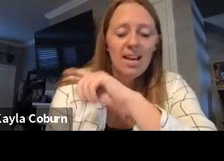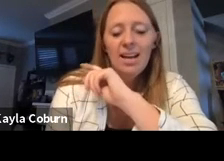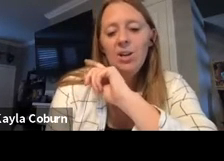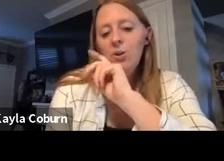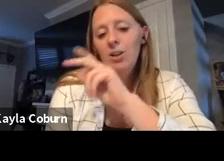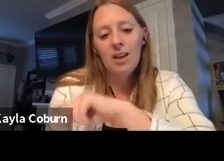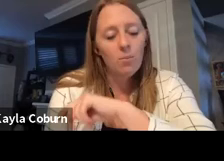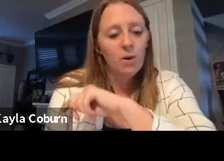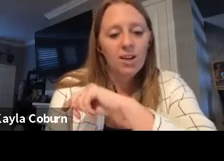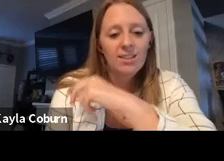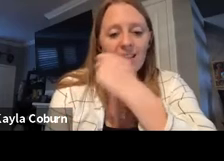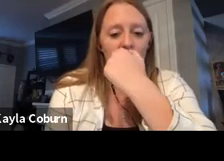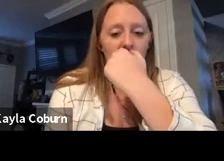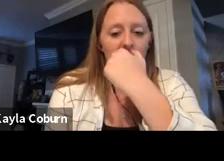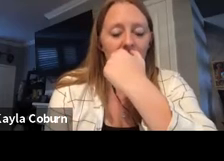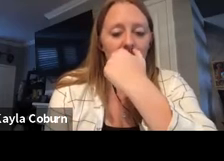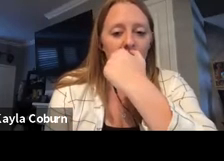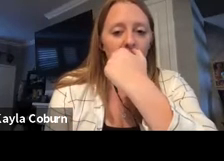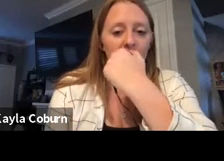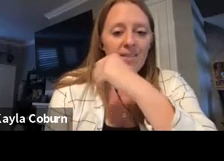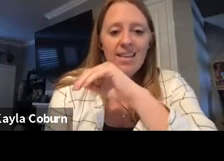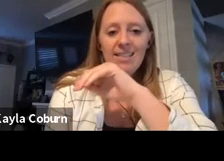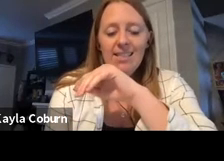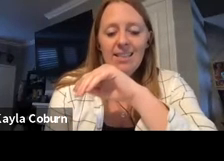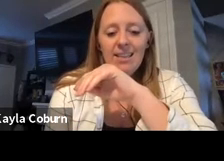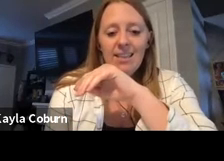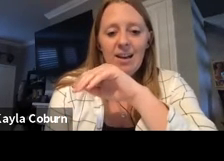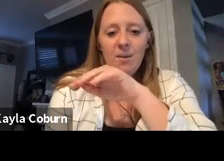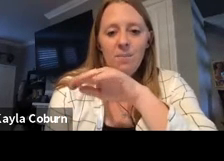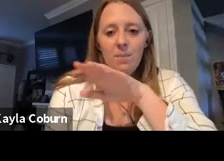learn sign or look up words. But all of these